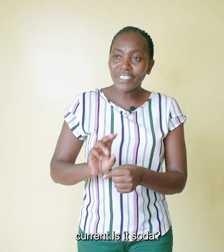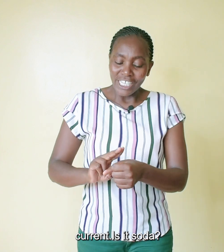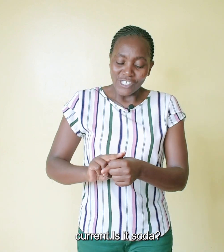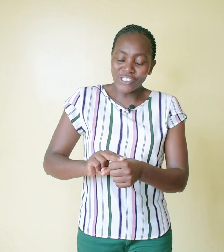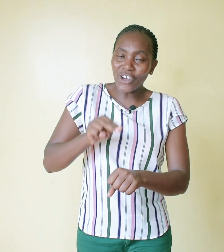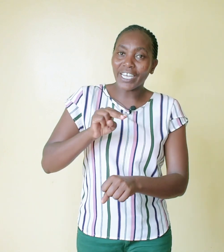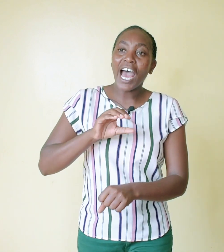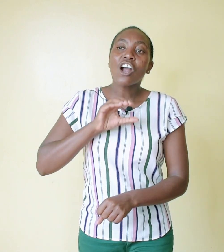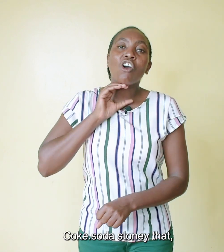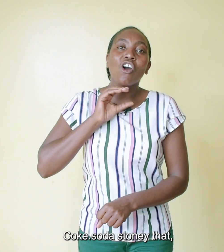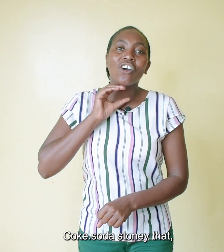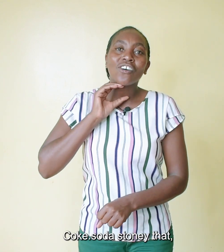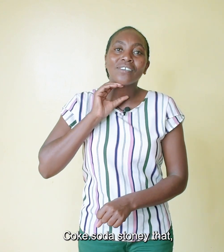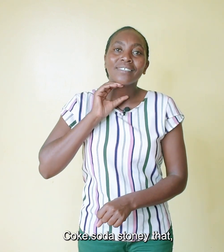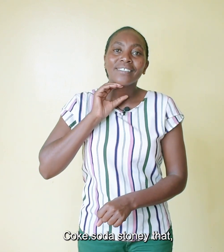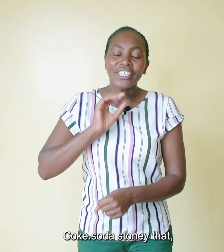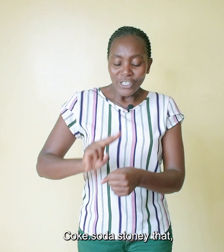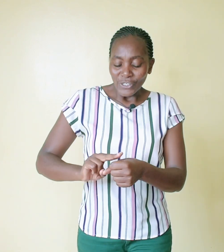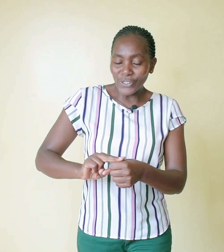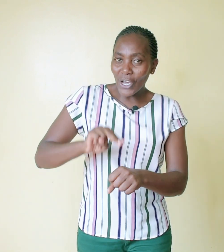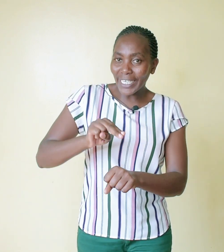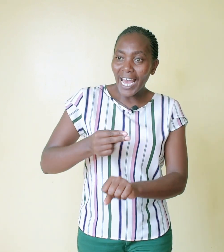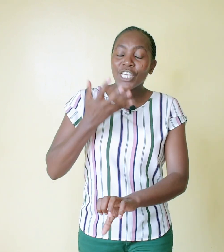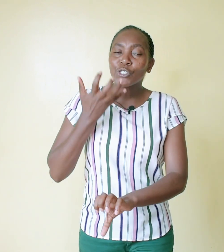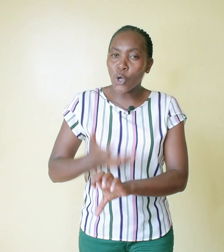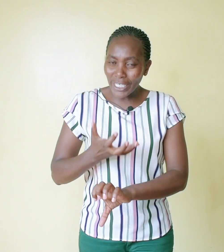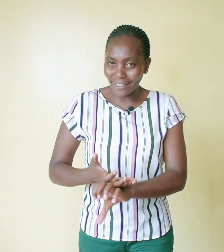it soda, Coke. Soda, Stony.